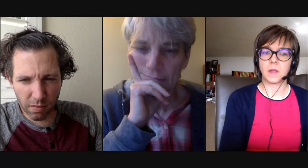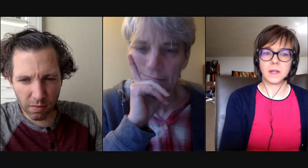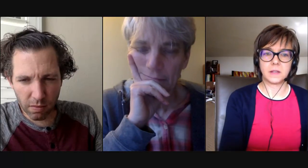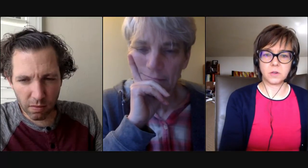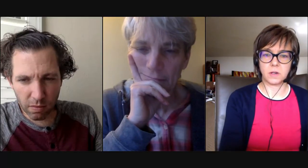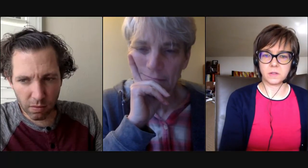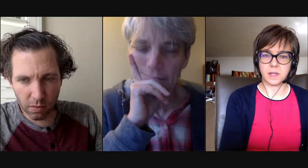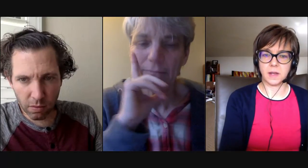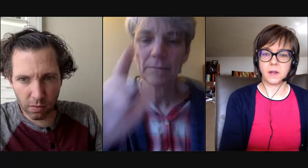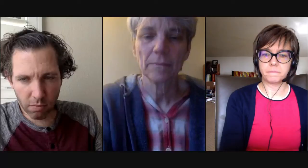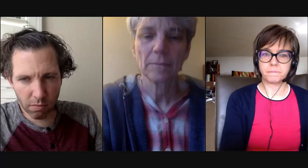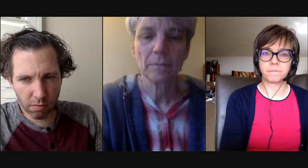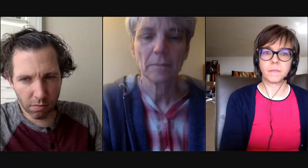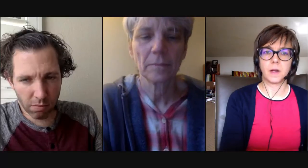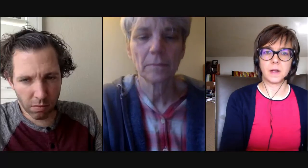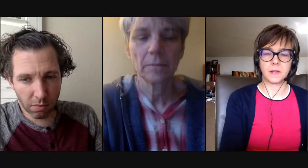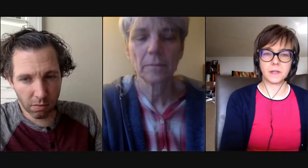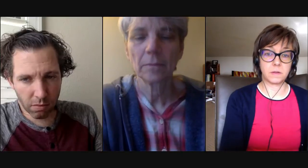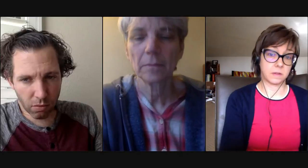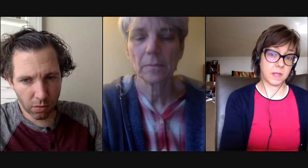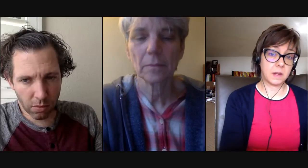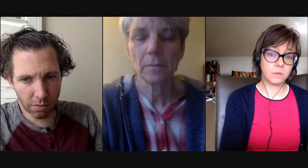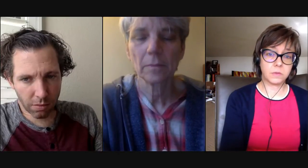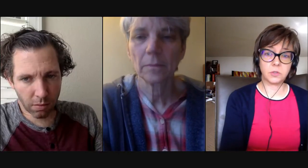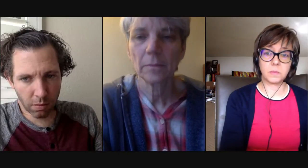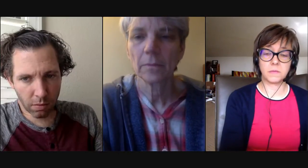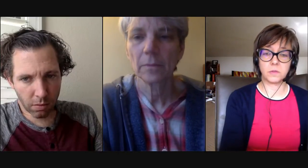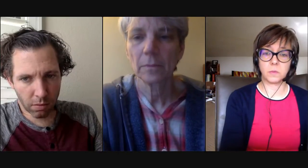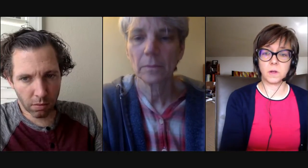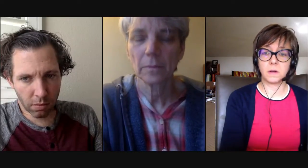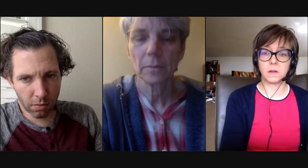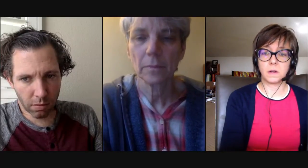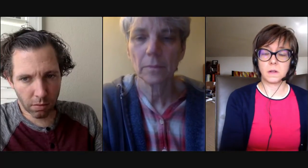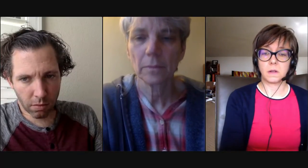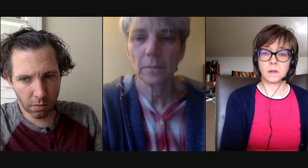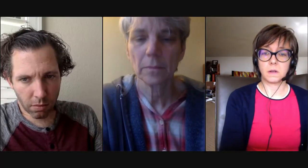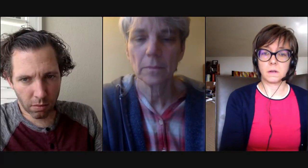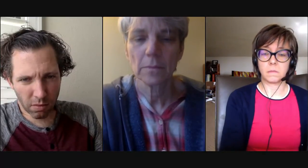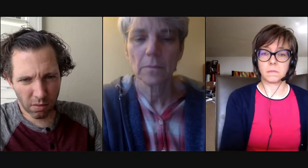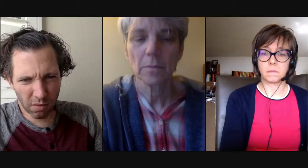His talk is on Saturday, and I think it's the keynote, so it should be the first one. I